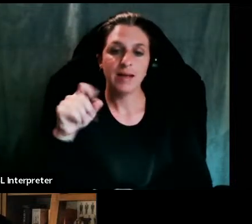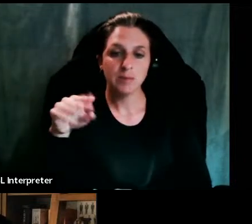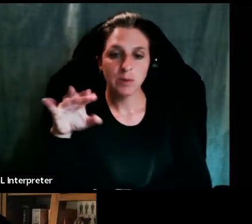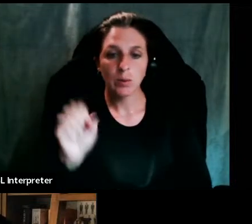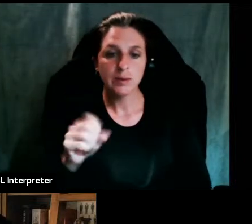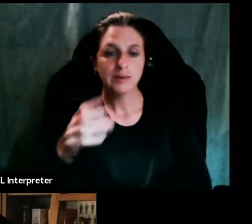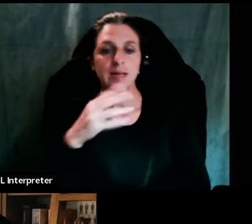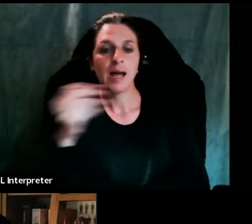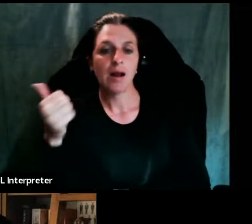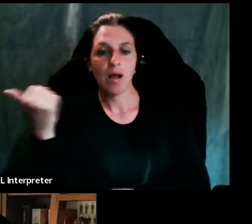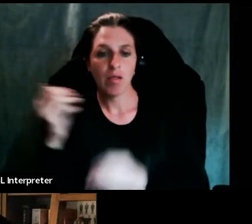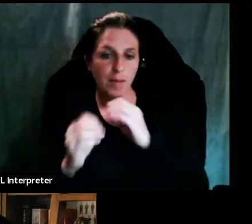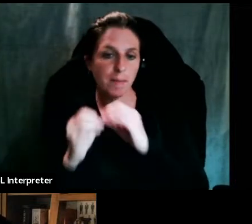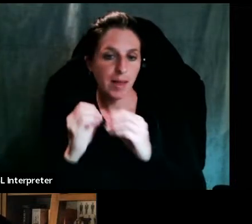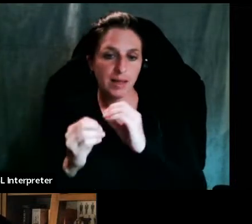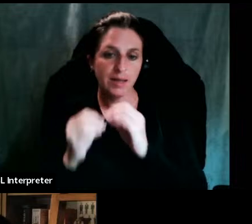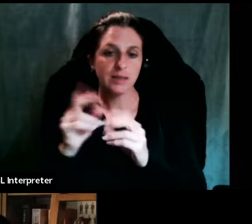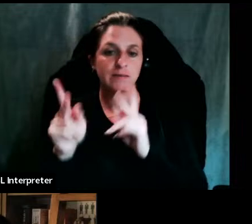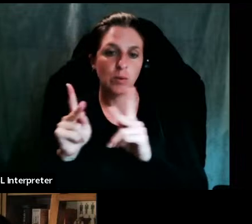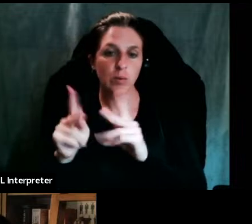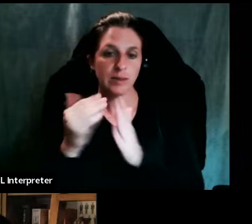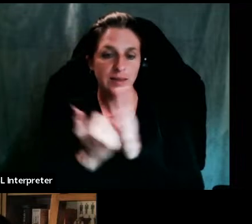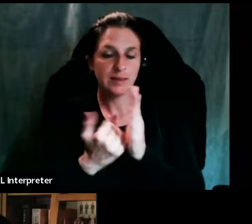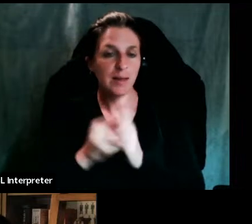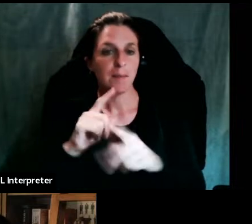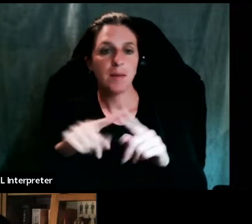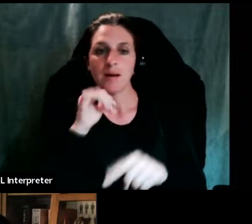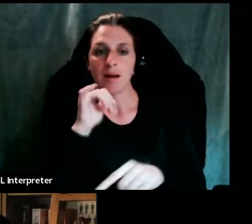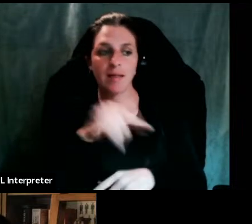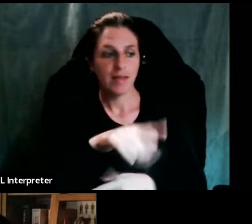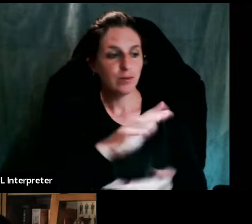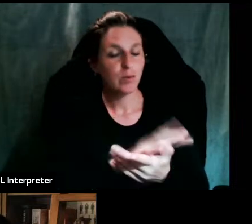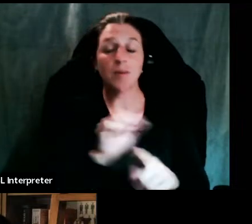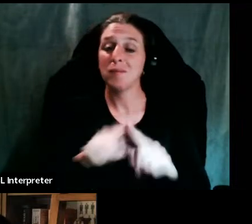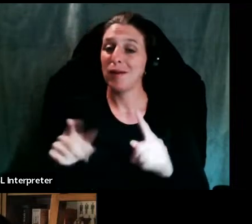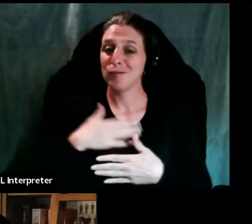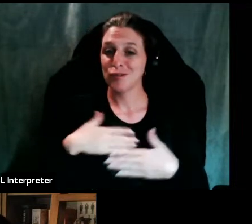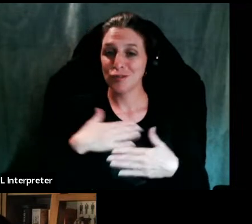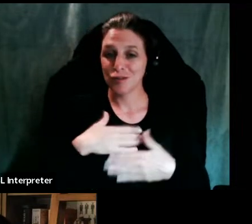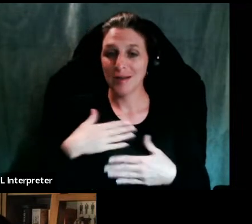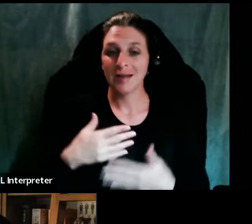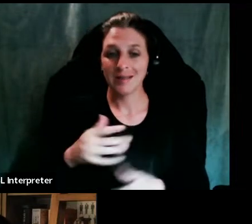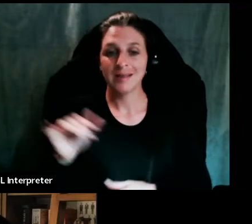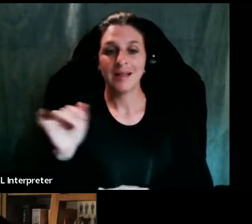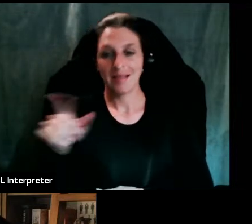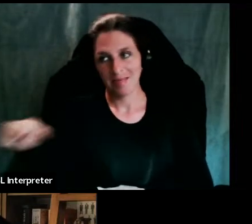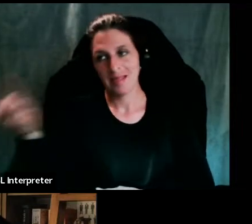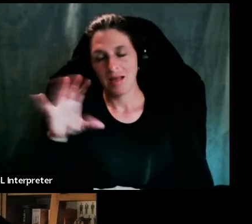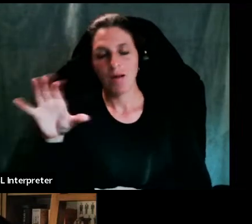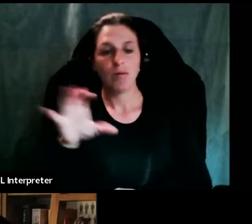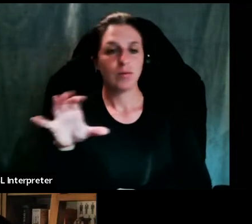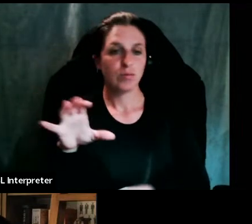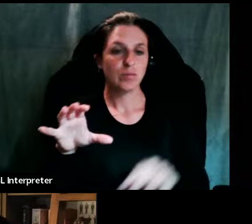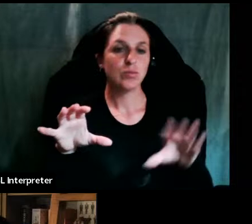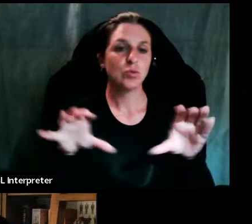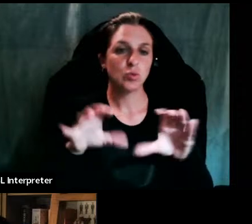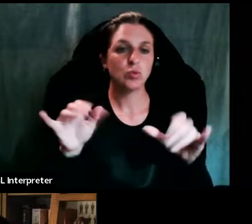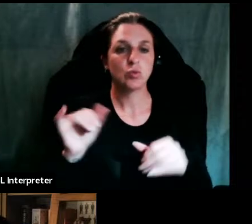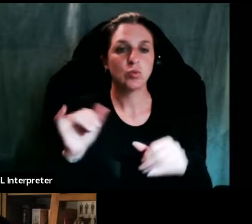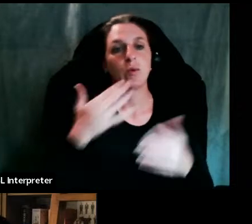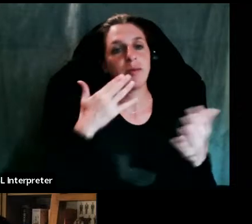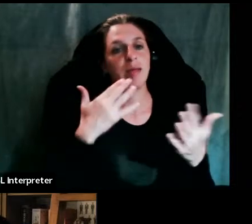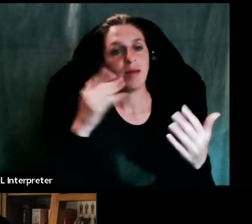listed, but not that school. But I appreciate that. And they do too. So thank you for all of